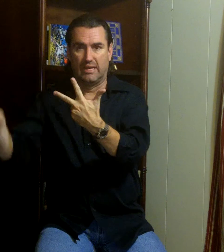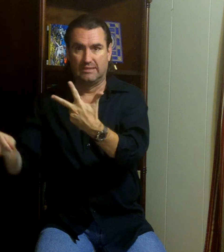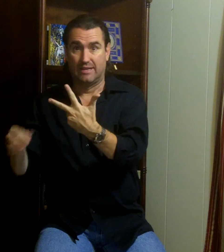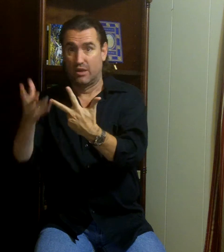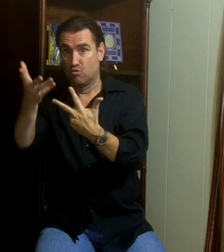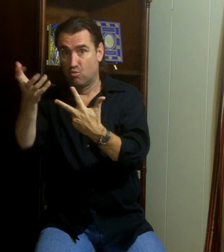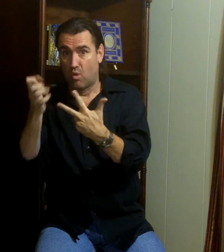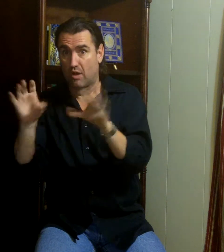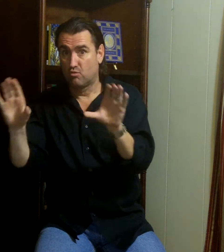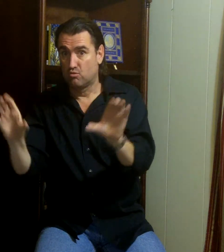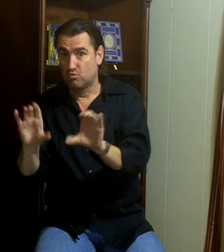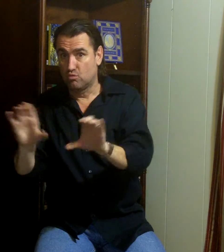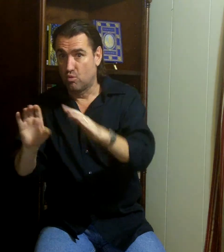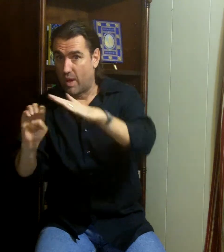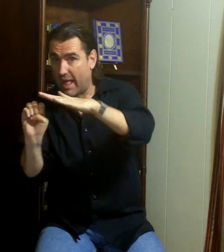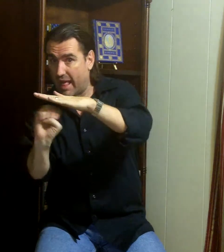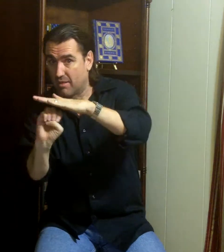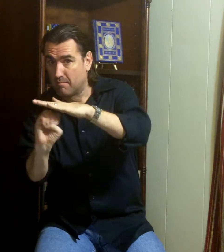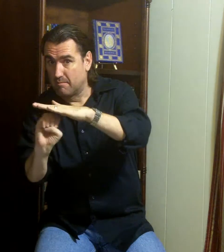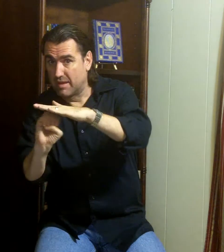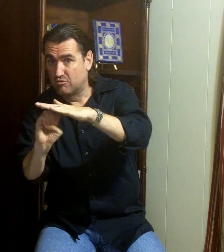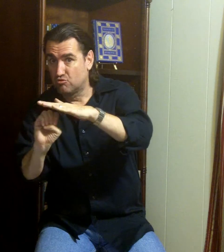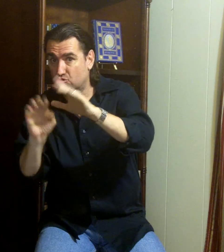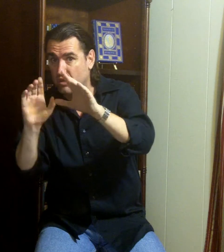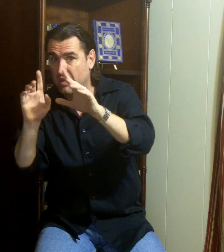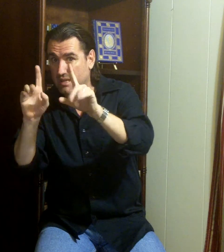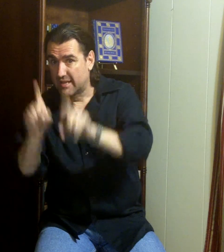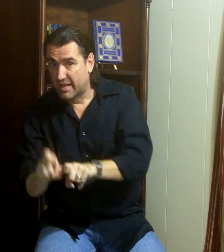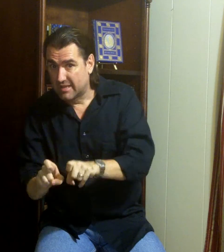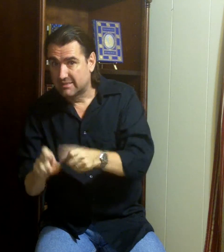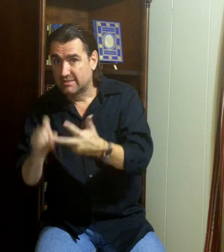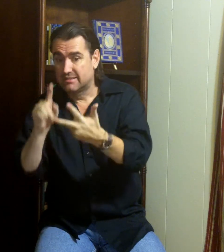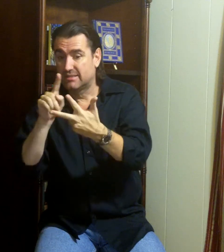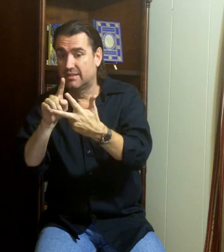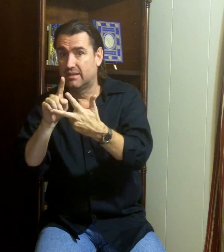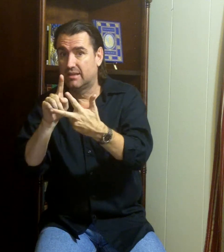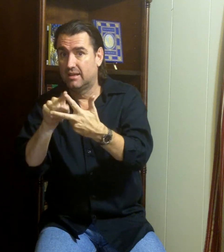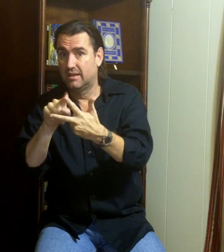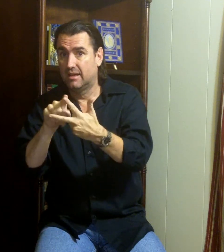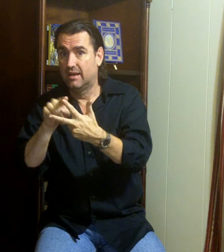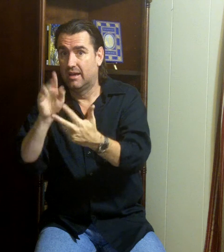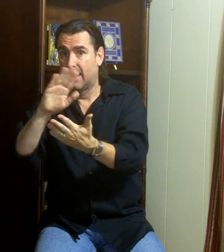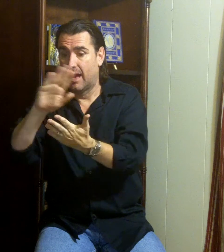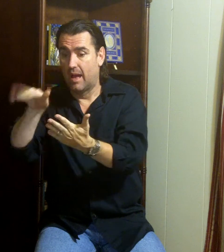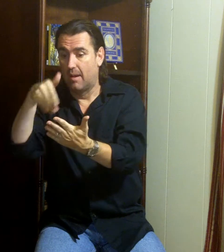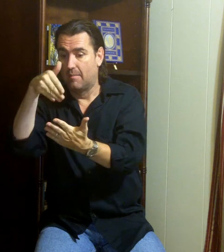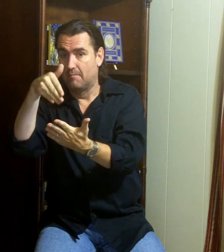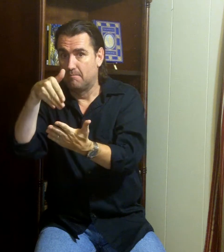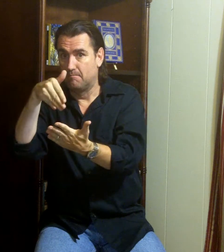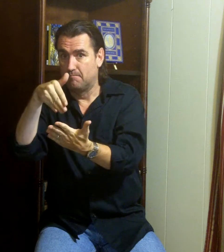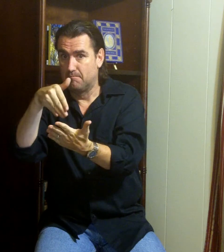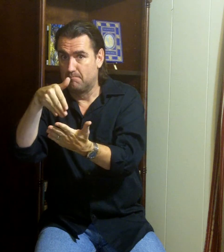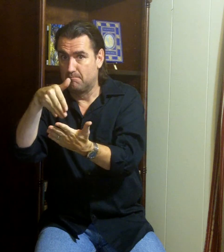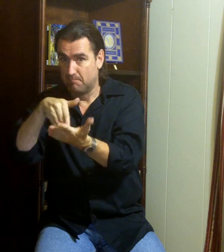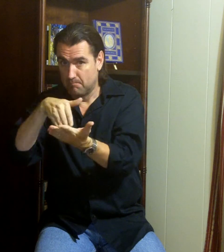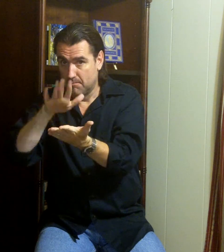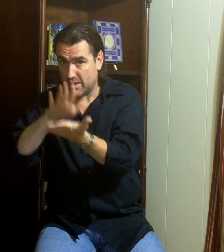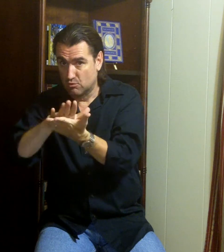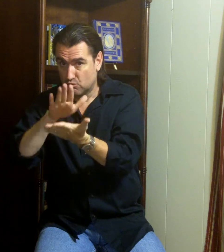to a classroom and interpreting into sign language? Do you want to take an elementary level? Do you want to take a middle school